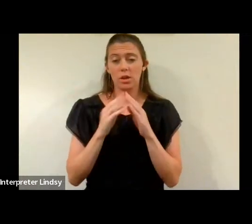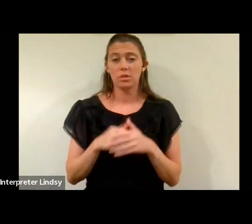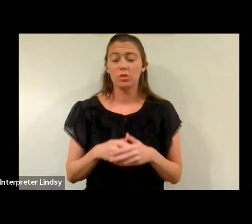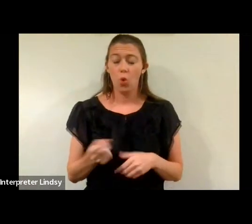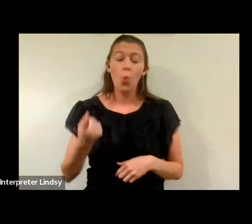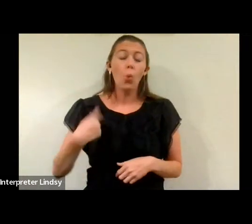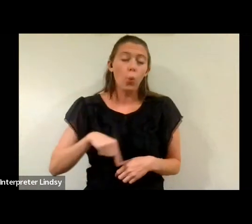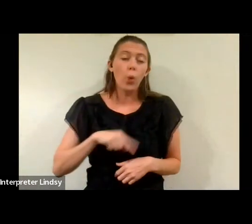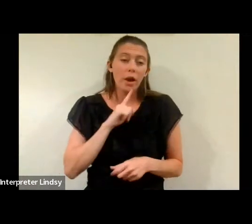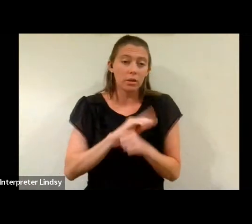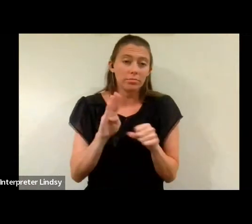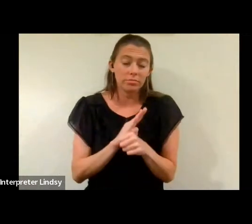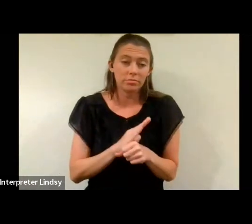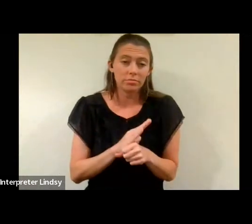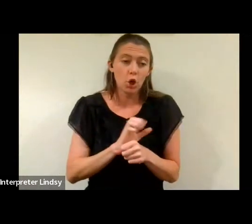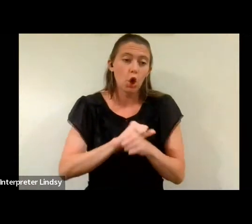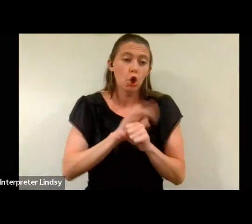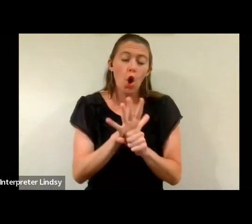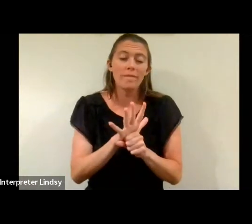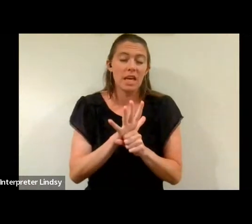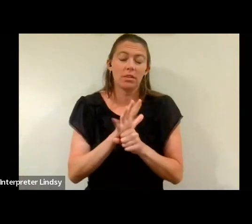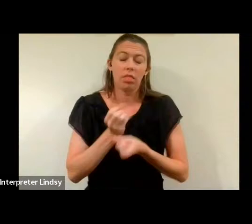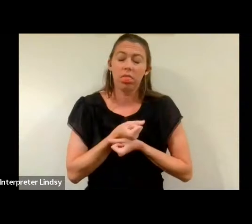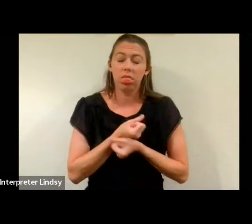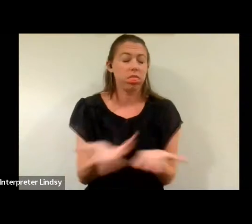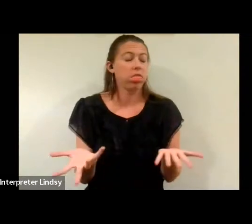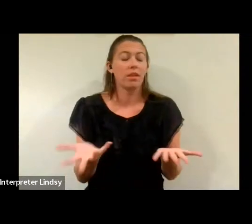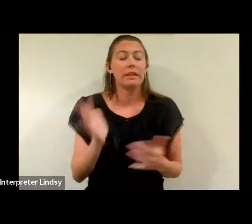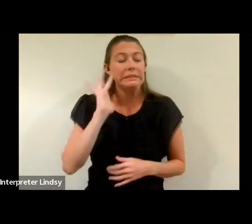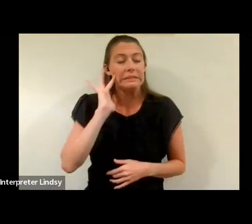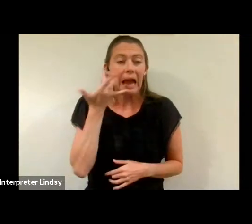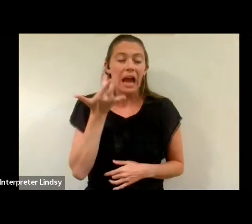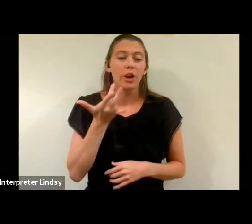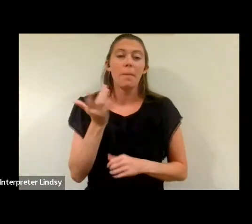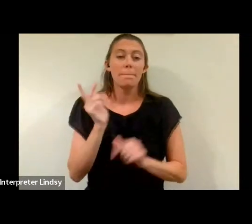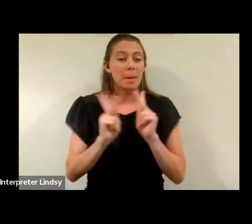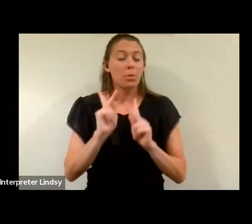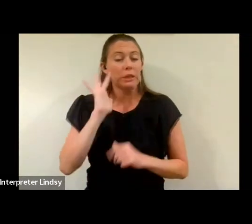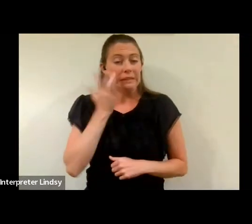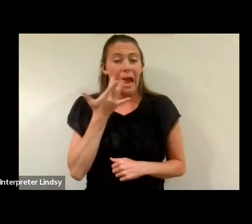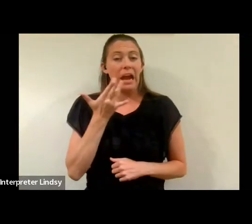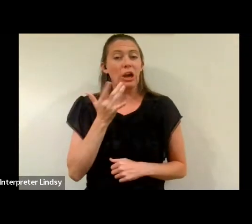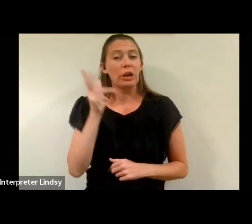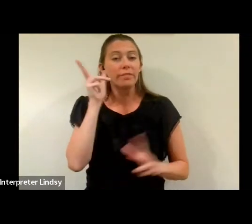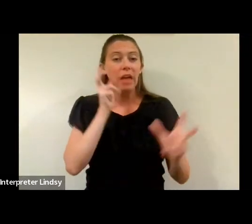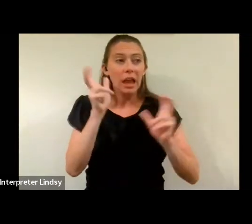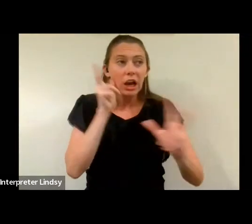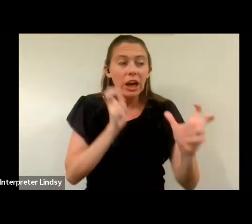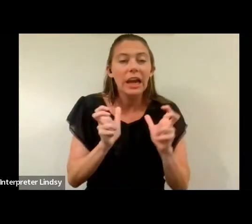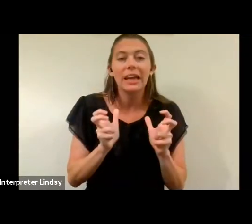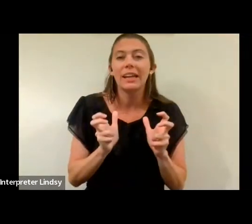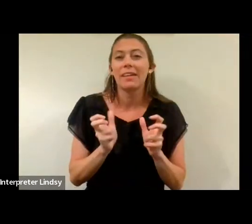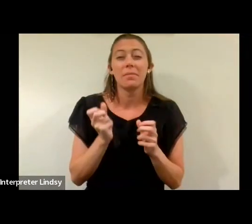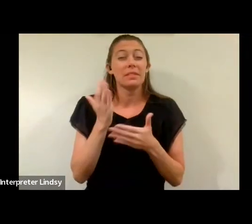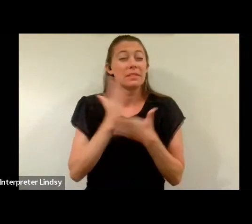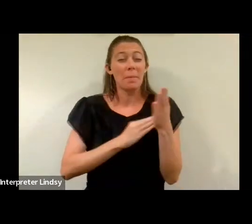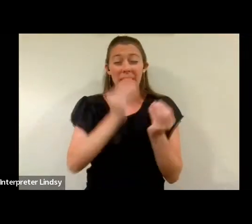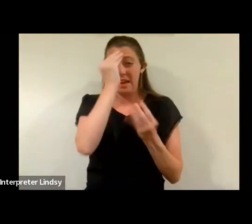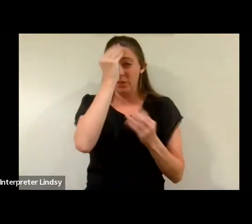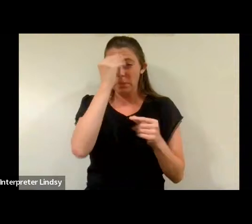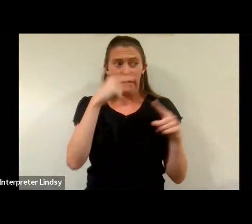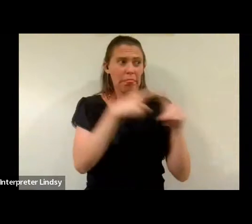The community is tired of hearing there's a inconsistency. We've heard it all, but we